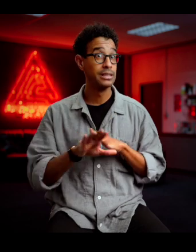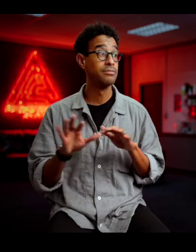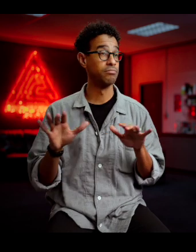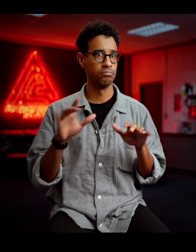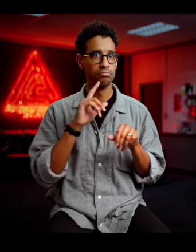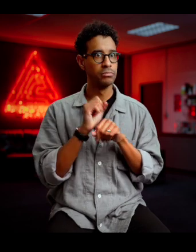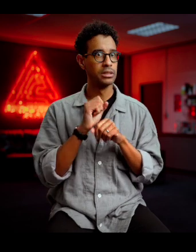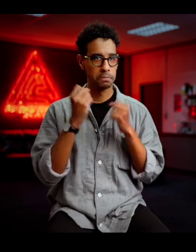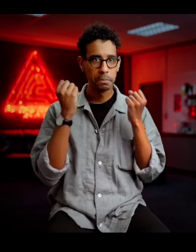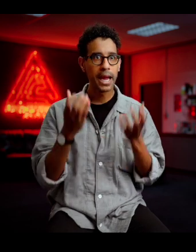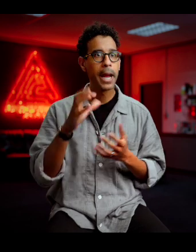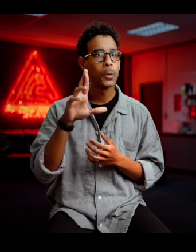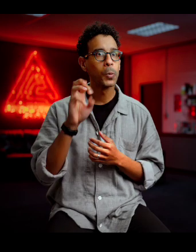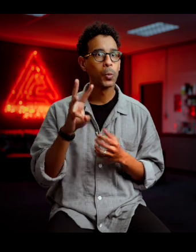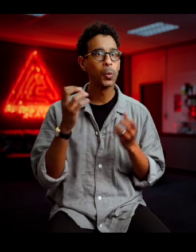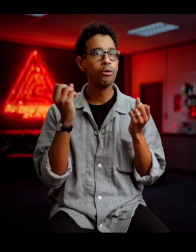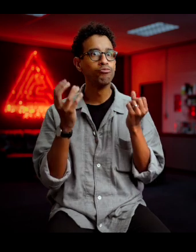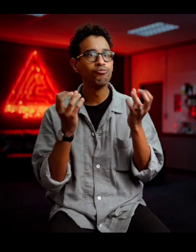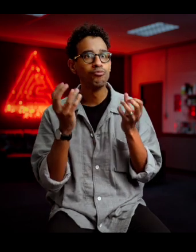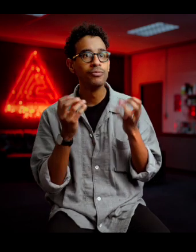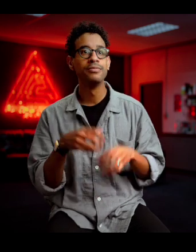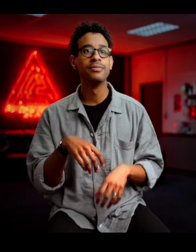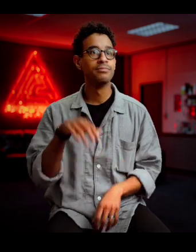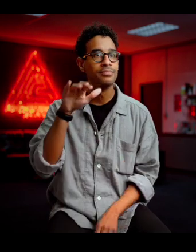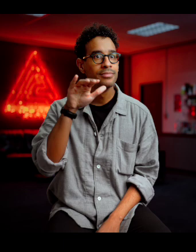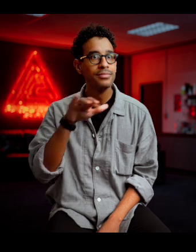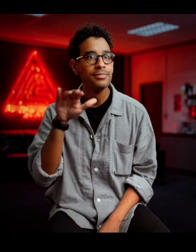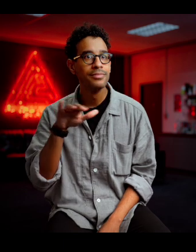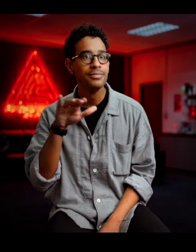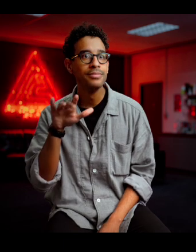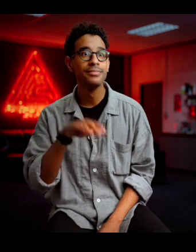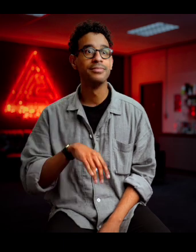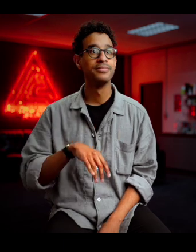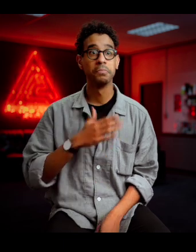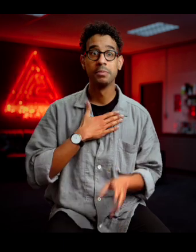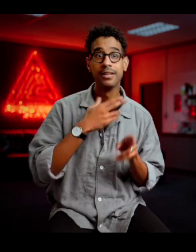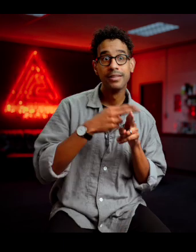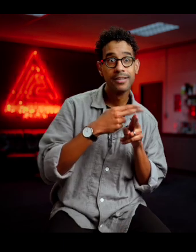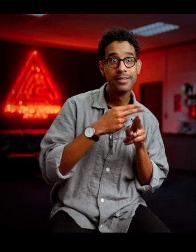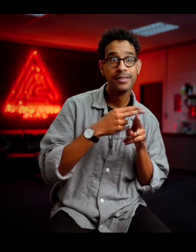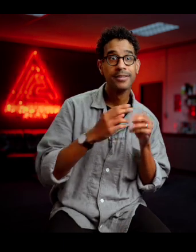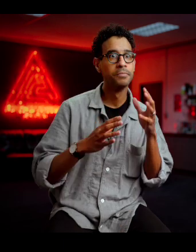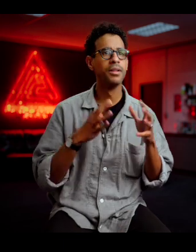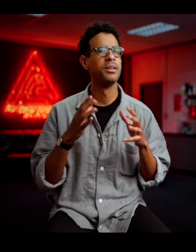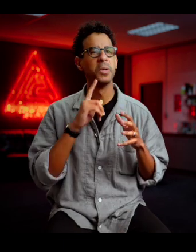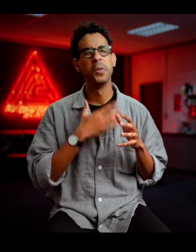that way, when I came on set, there was so many crew members who knew a little bit of sign language. They could finger spell their name and gesture with